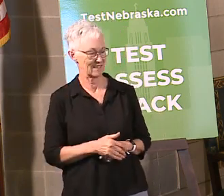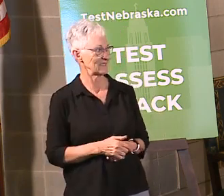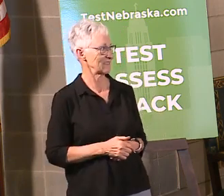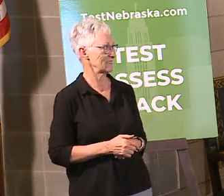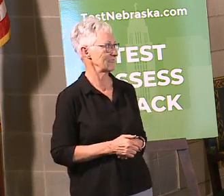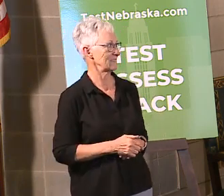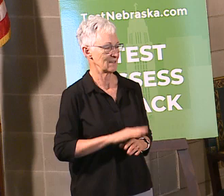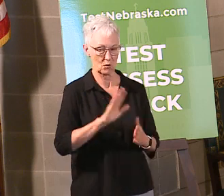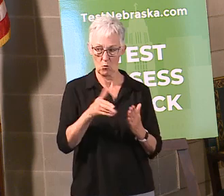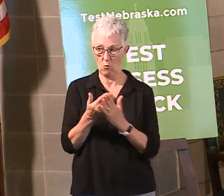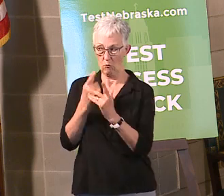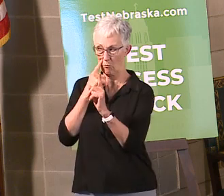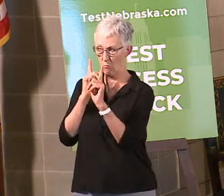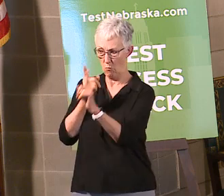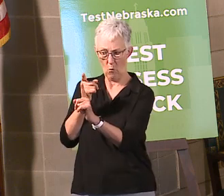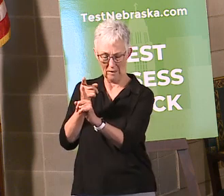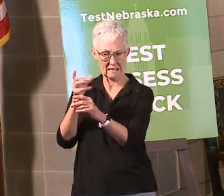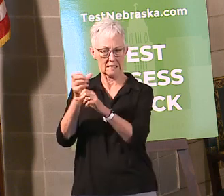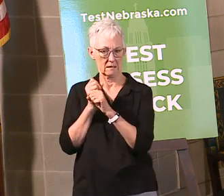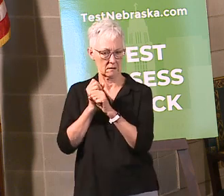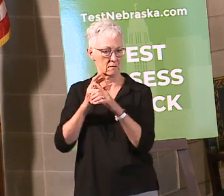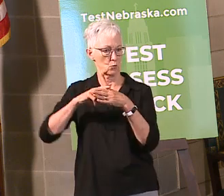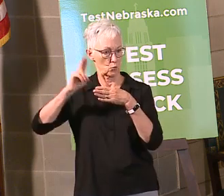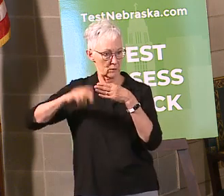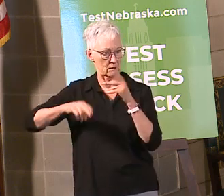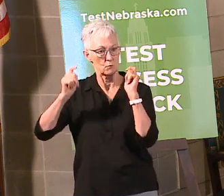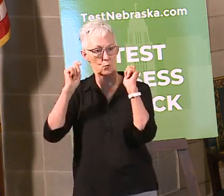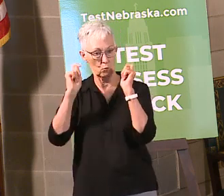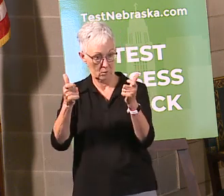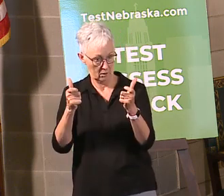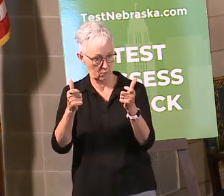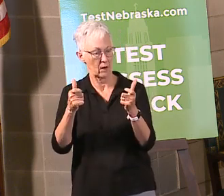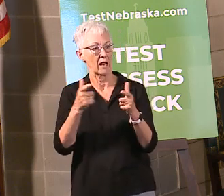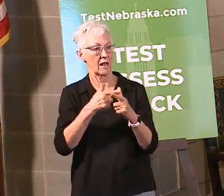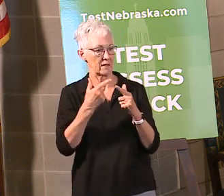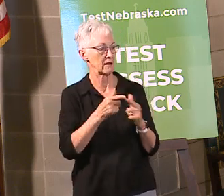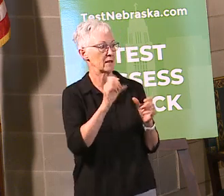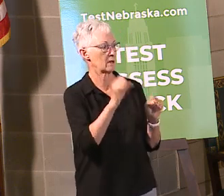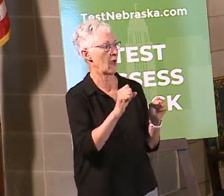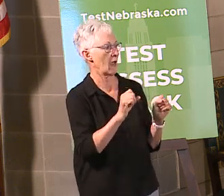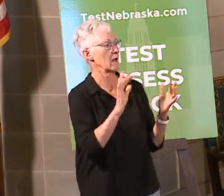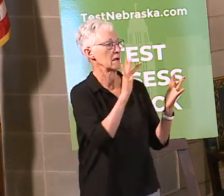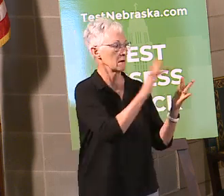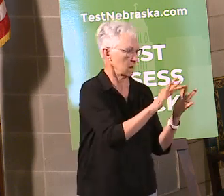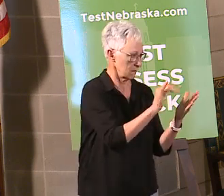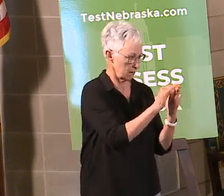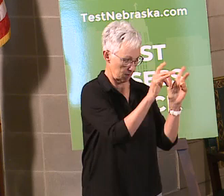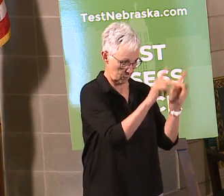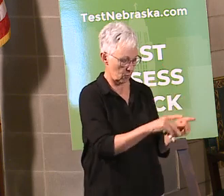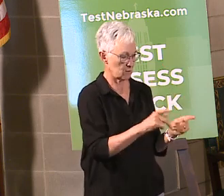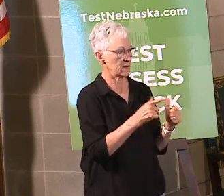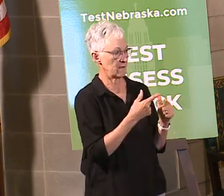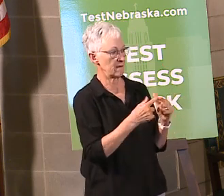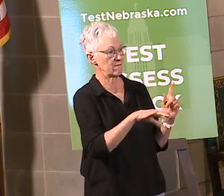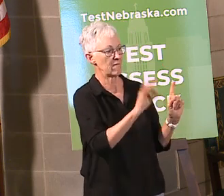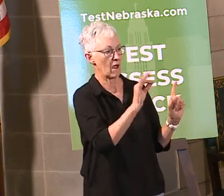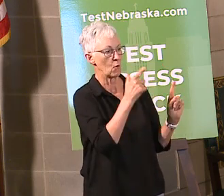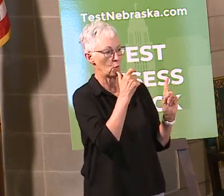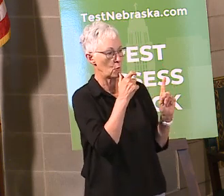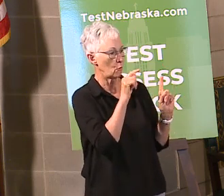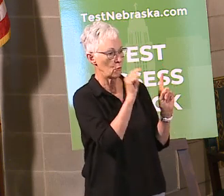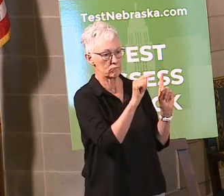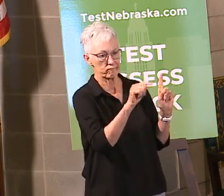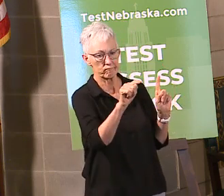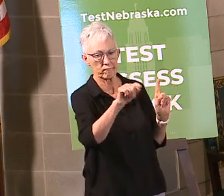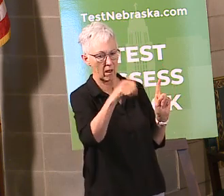whole point is to try and get the test results done so we can get, if they're positive, get back to a contact tracer who can then start the whole process of getting people to